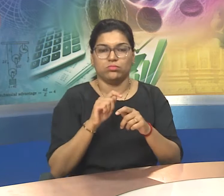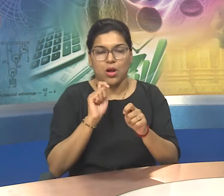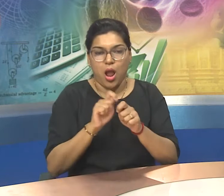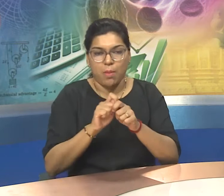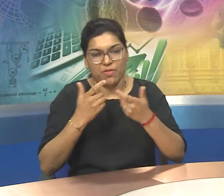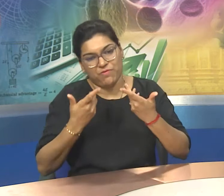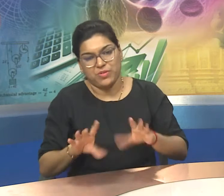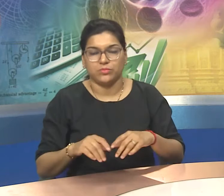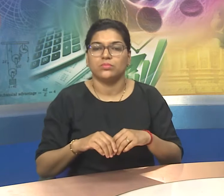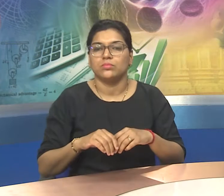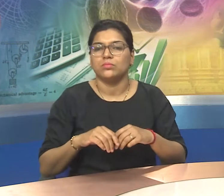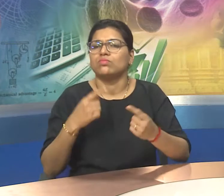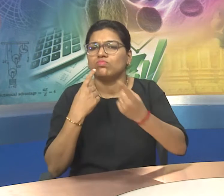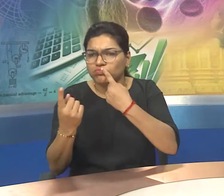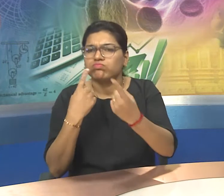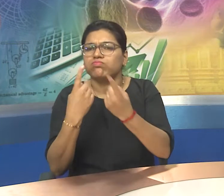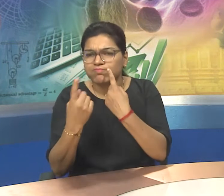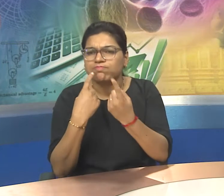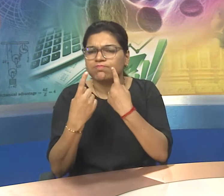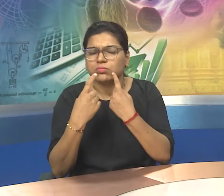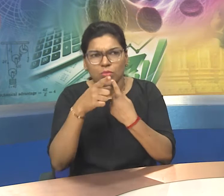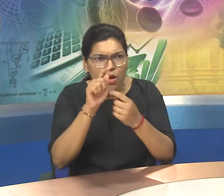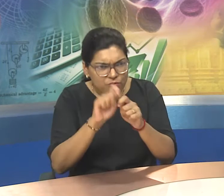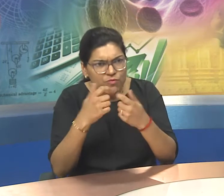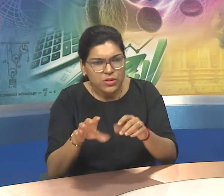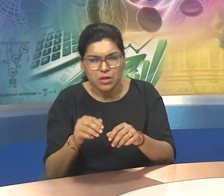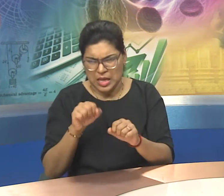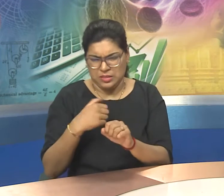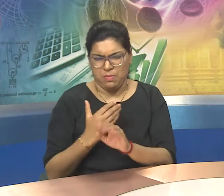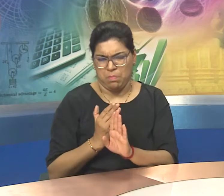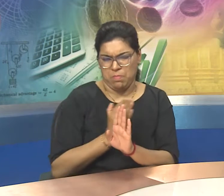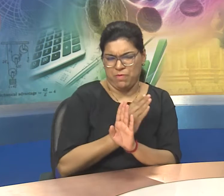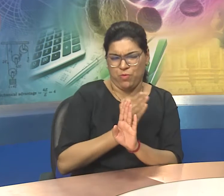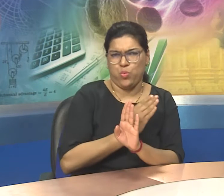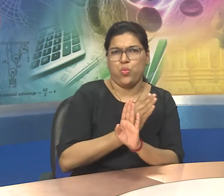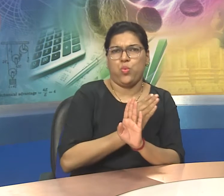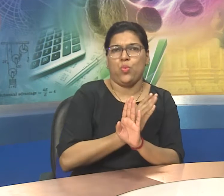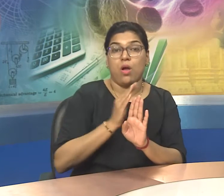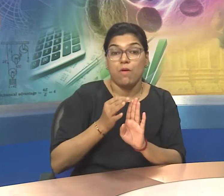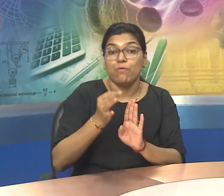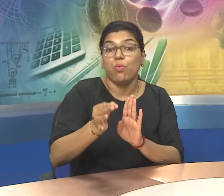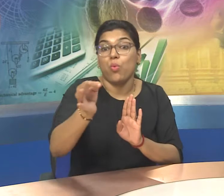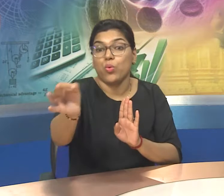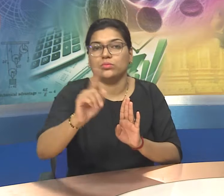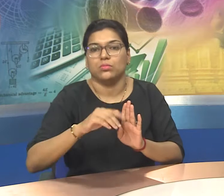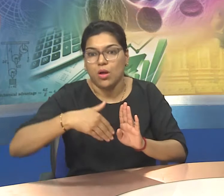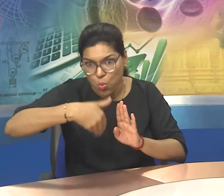present perfect, indicates the conversation which has